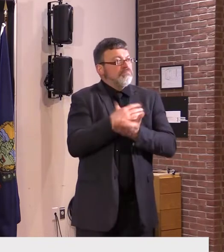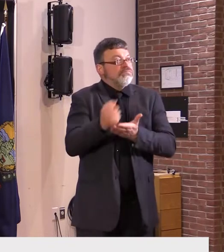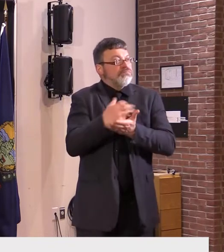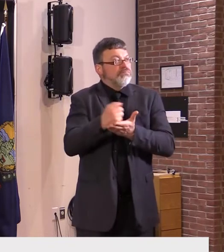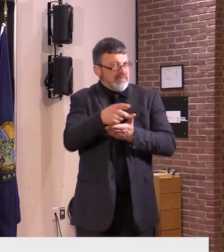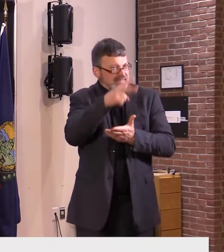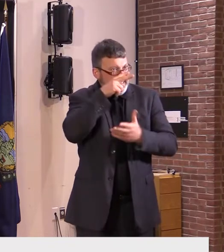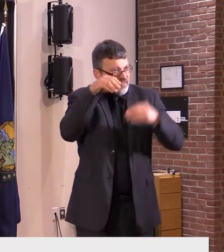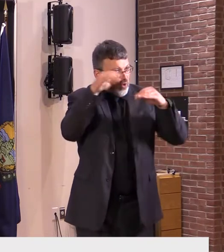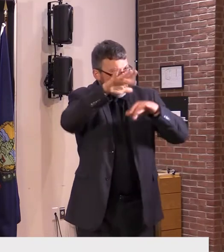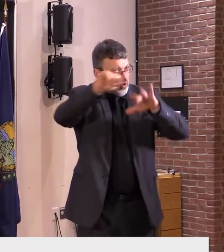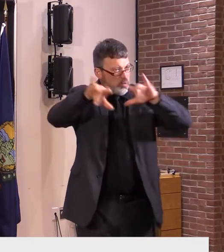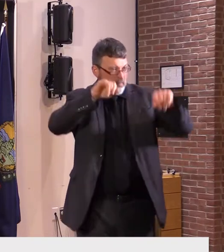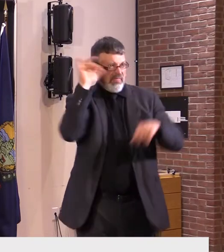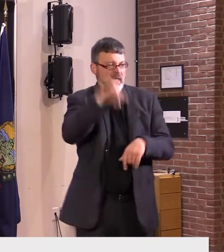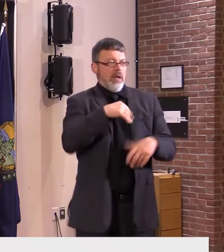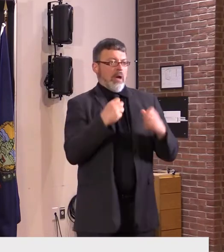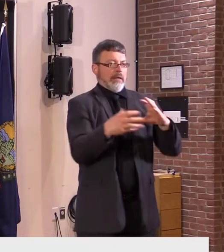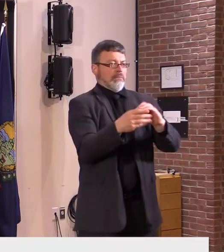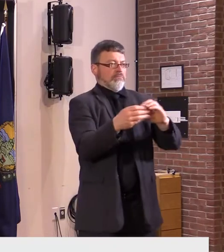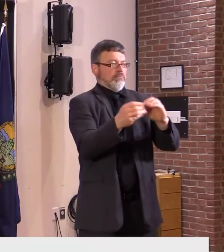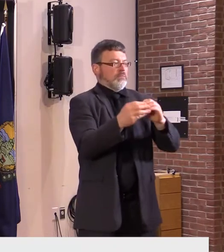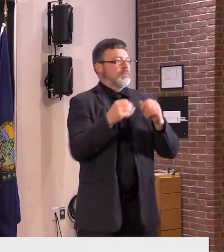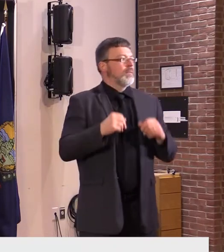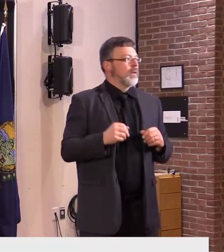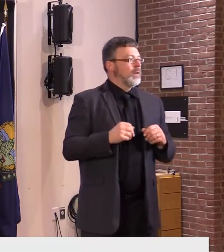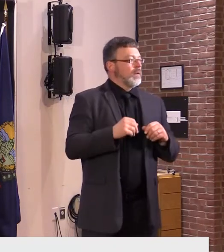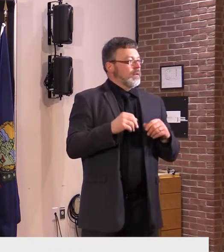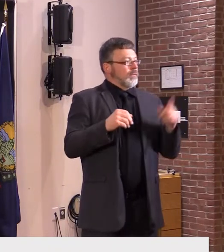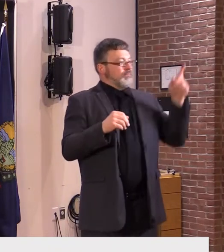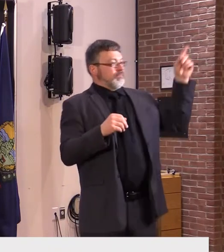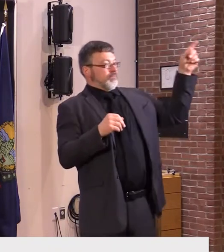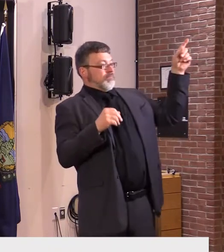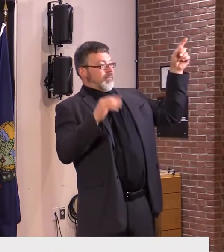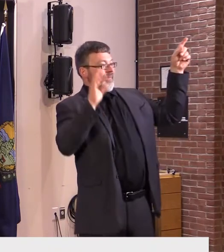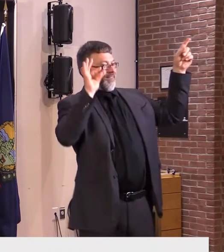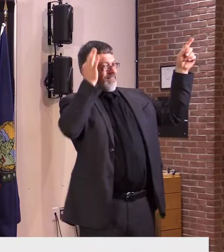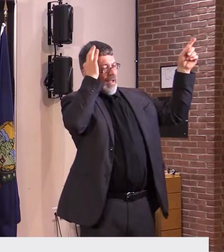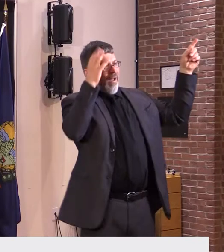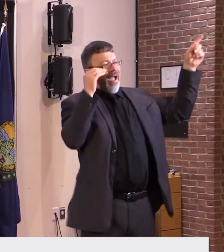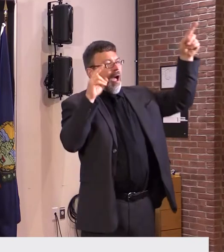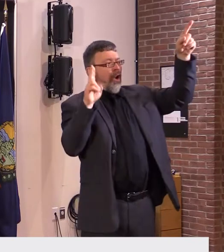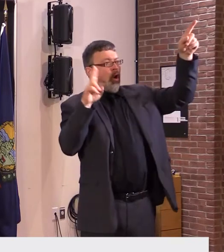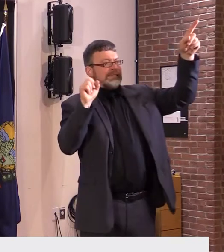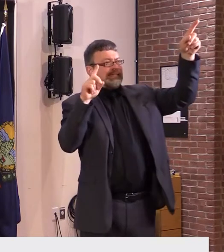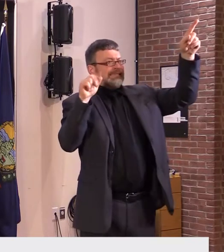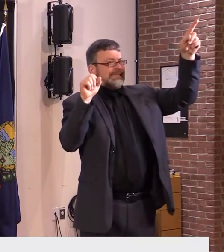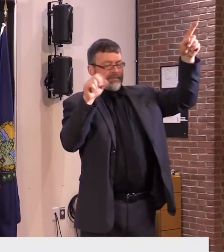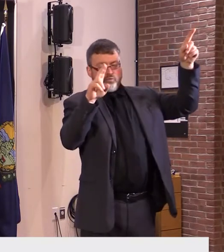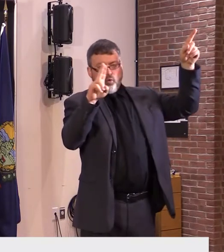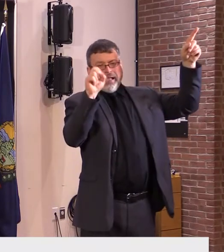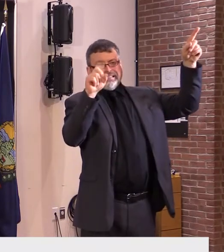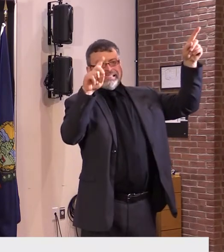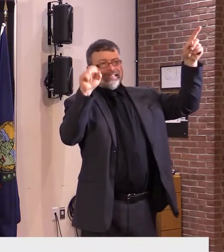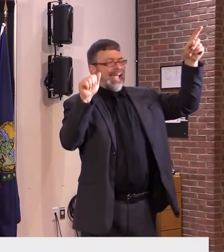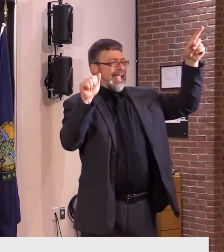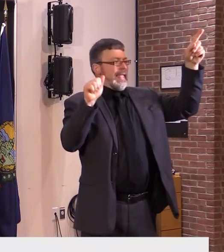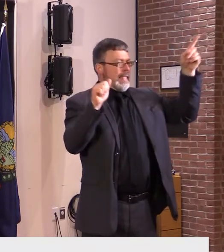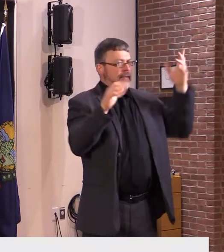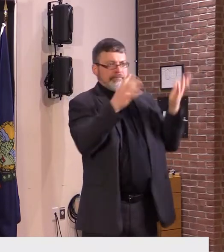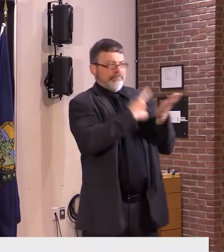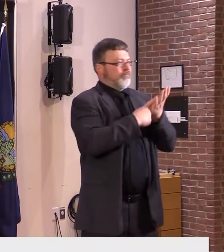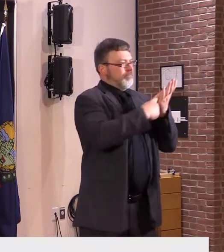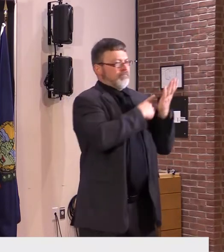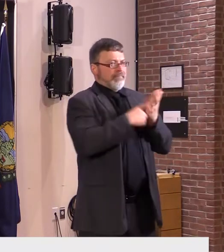U.S. Department of Agriculture and the FDA are taking steps to address these shortages, and with recent news from the FDA